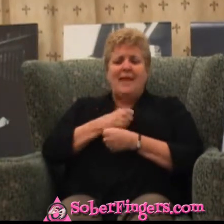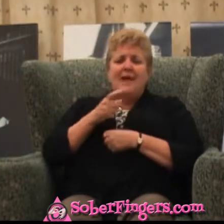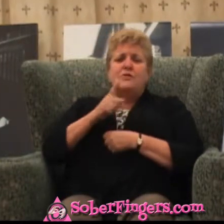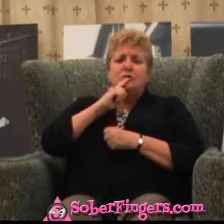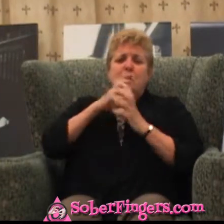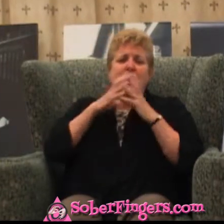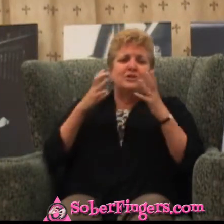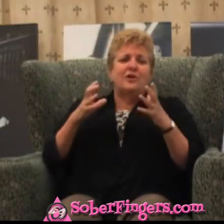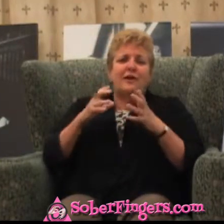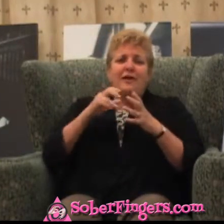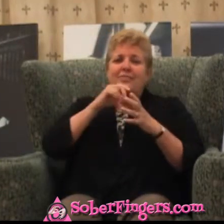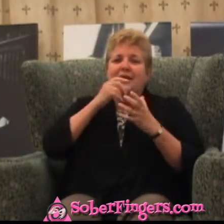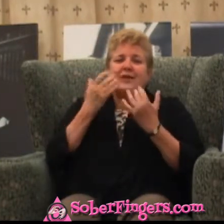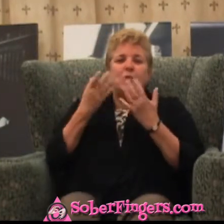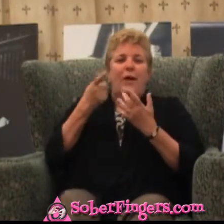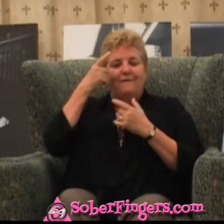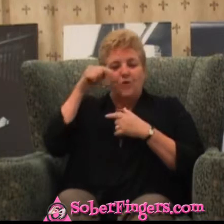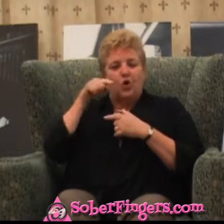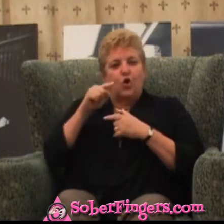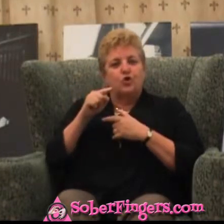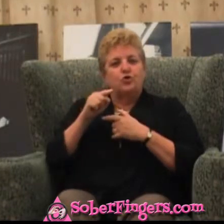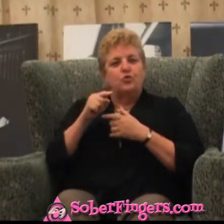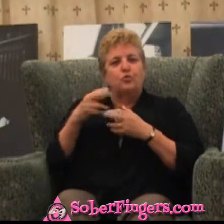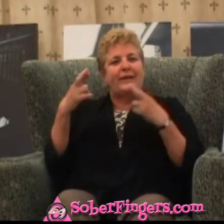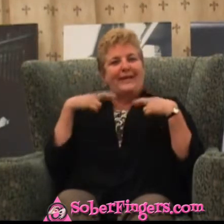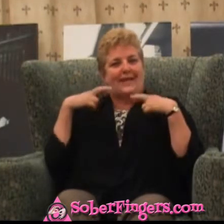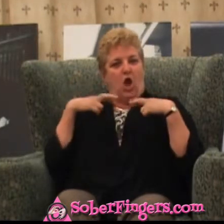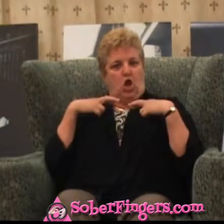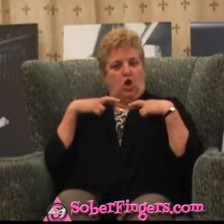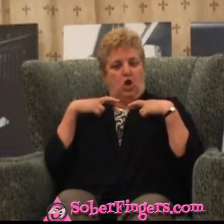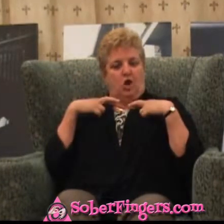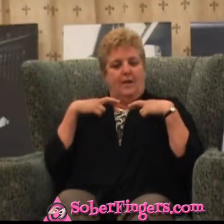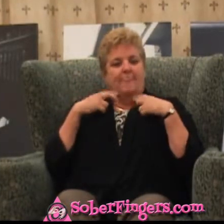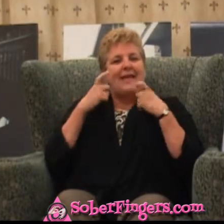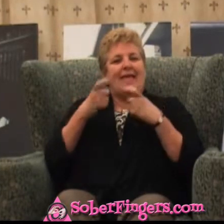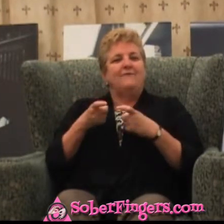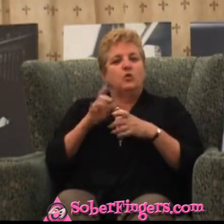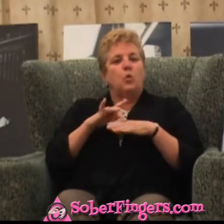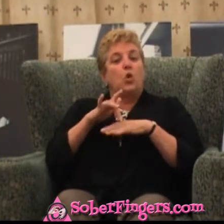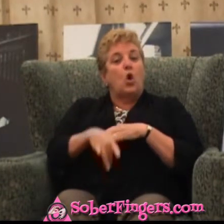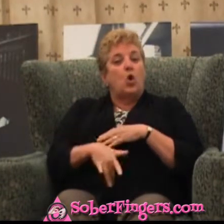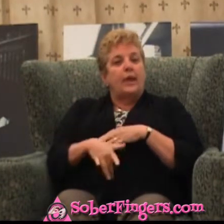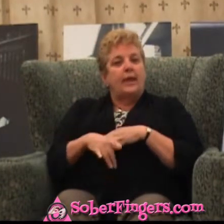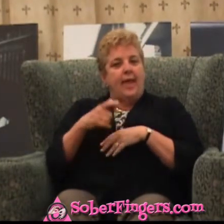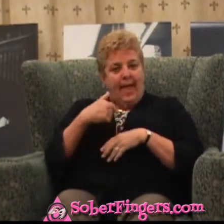wait for her to retire to give her a gold watch. I stole that watch.